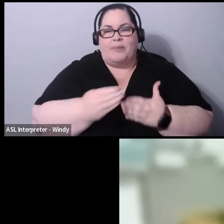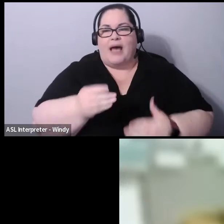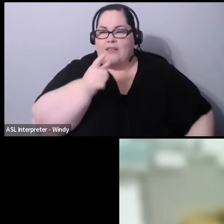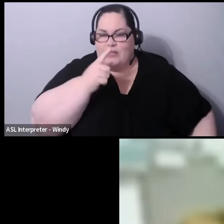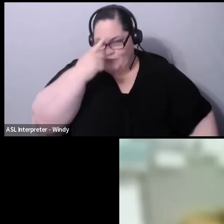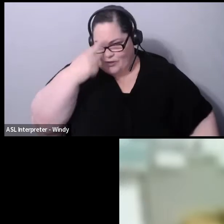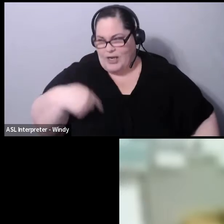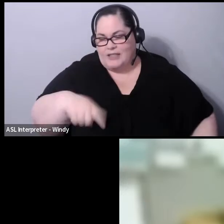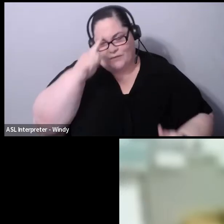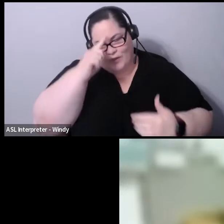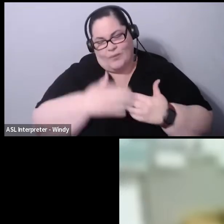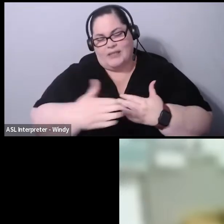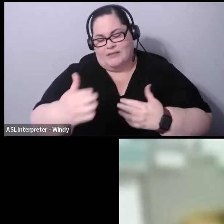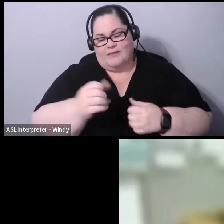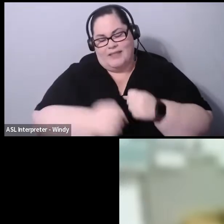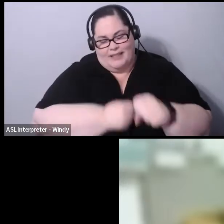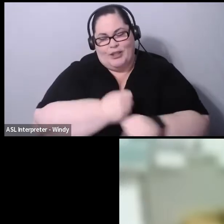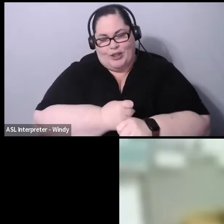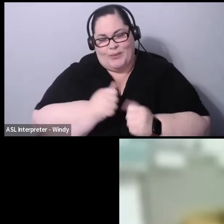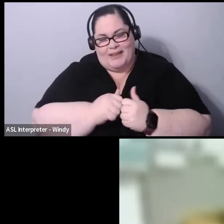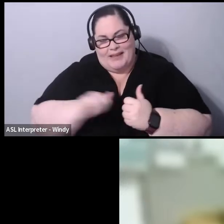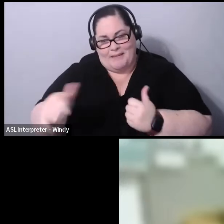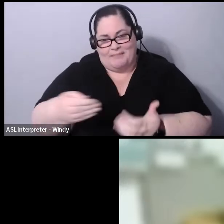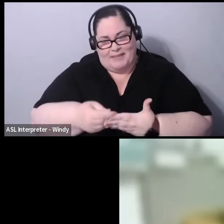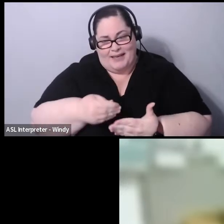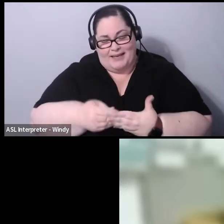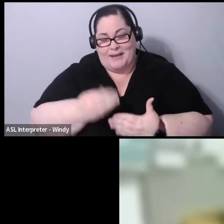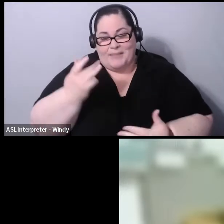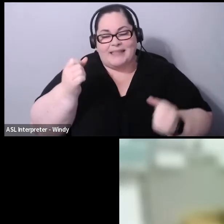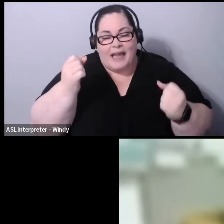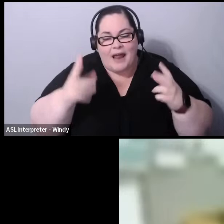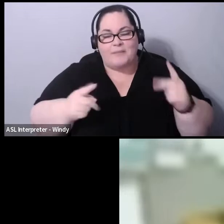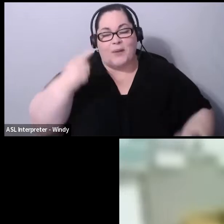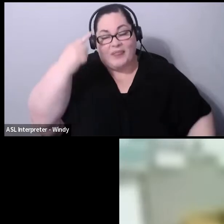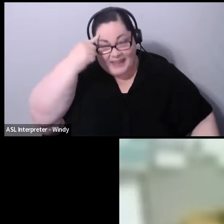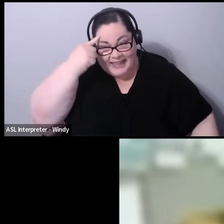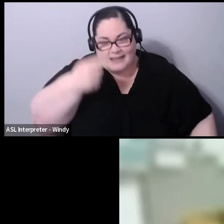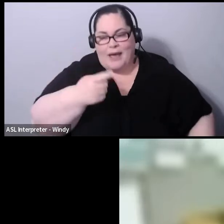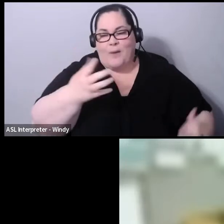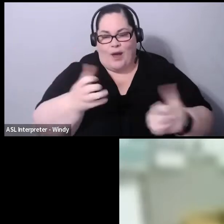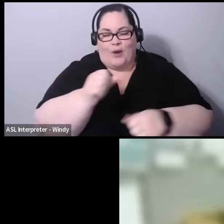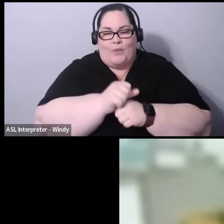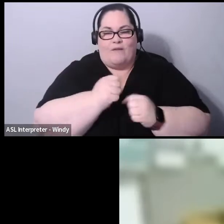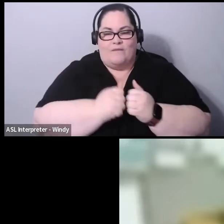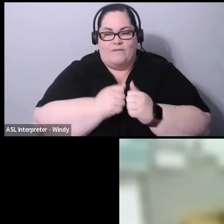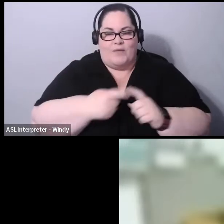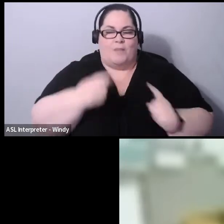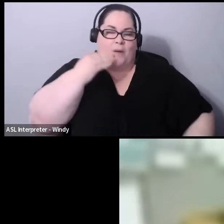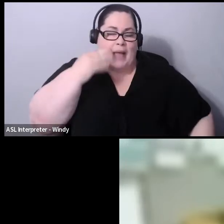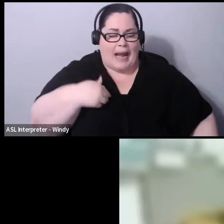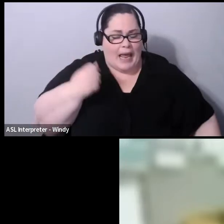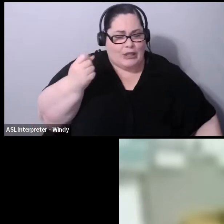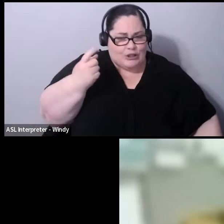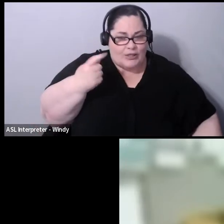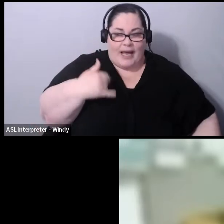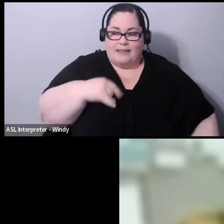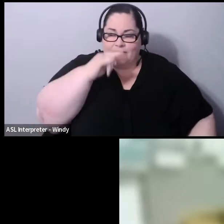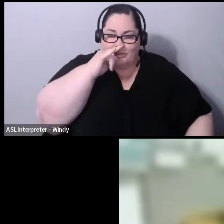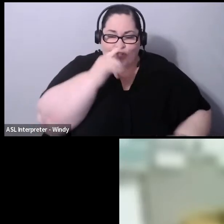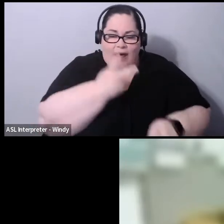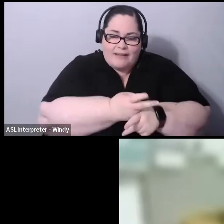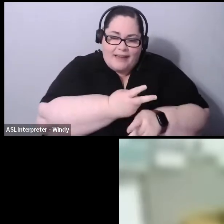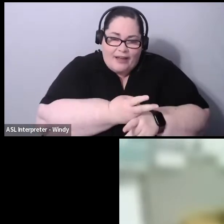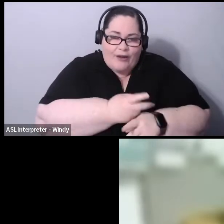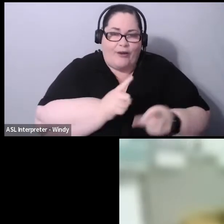year, because a lot of people think they would like that. And I understand if you have childcare issues